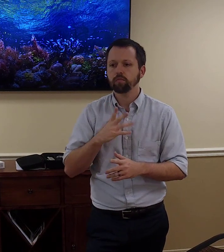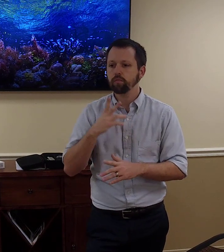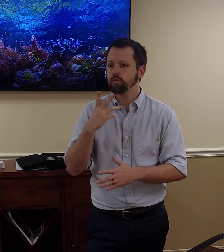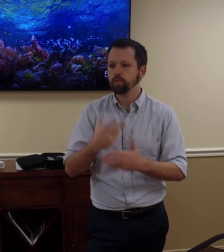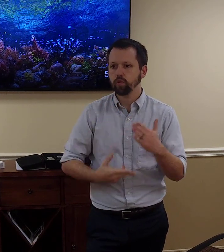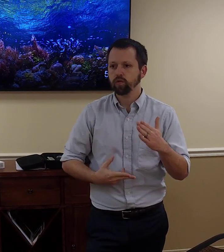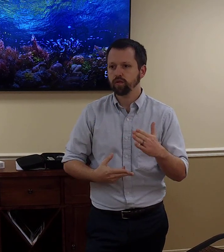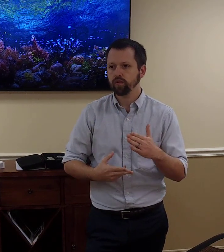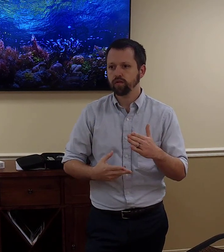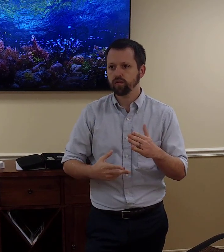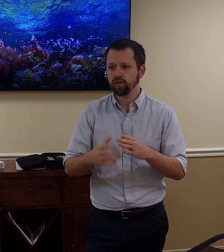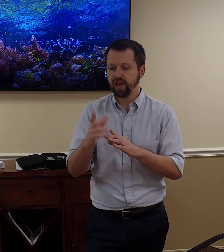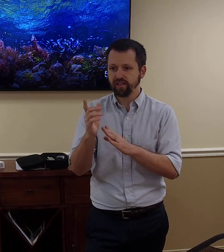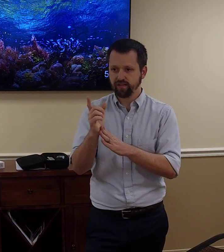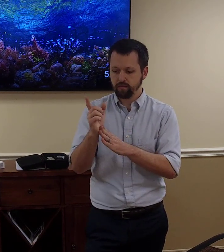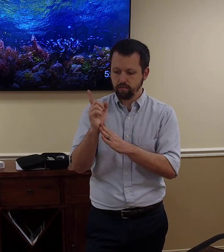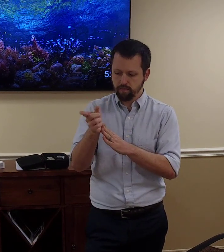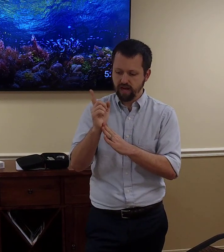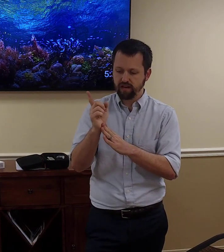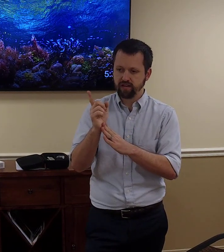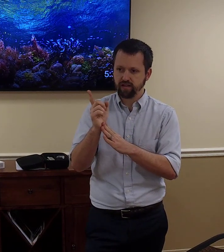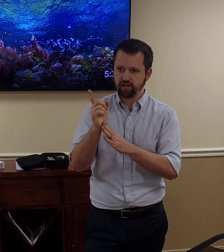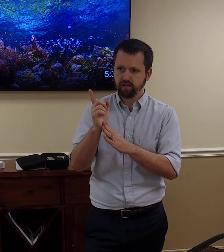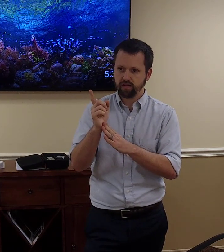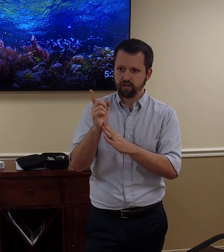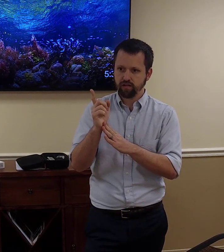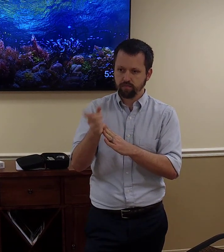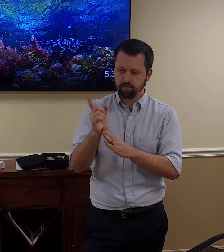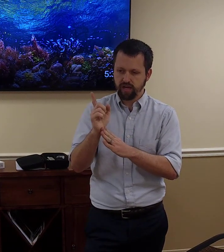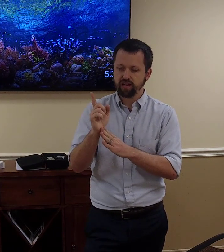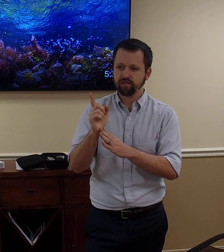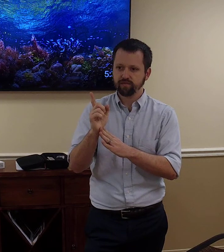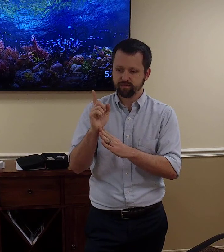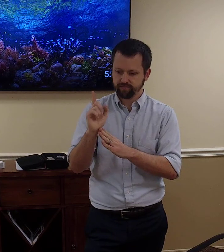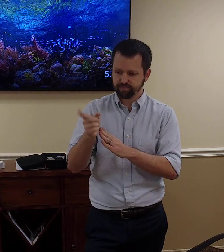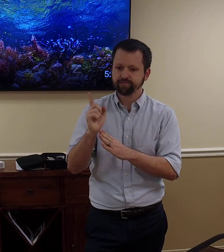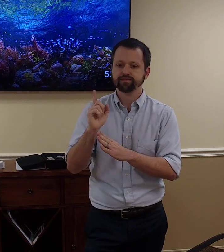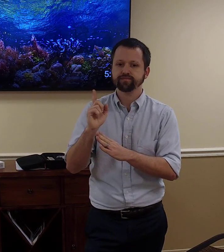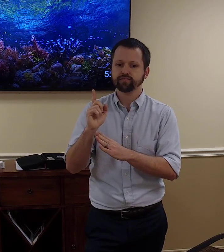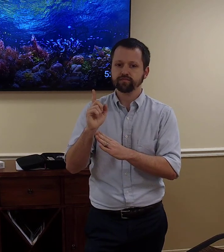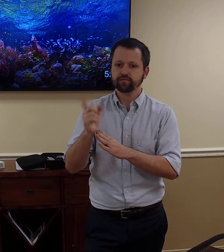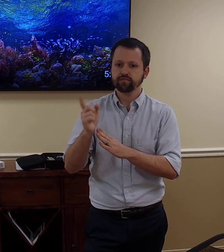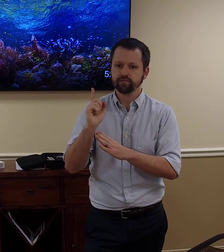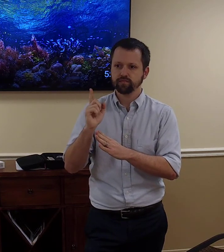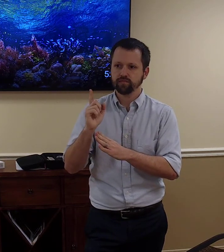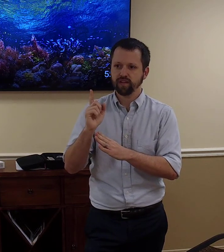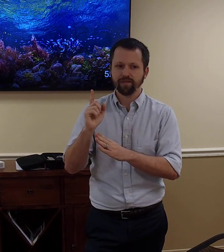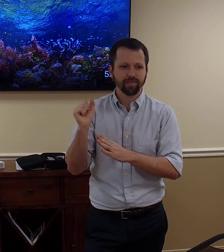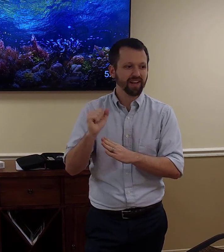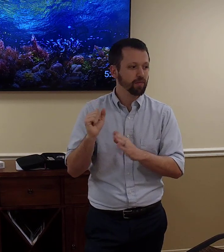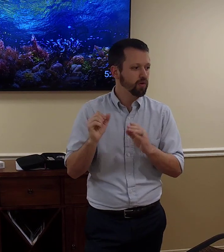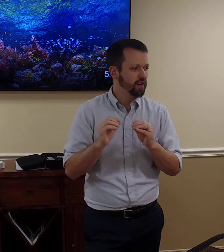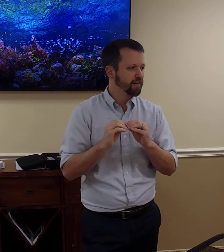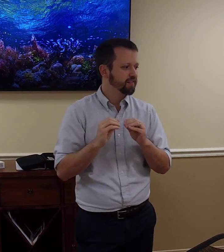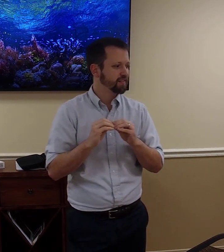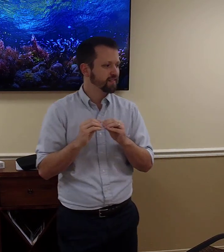this. Yes. Minute. Gotcha. Minute. Okay. Got it. Thank you. Yep. Any more?